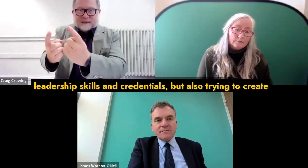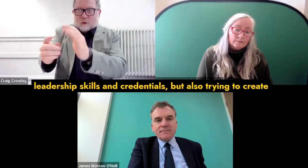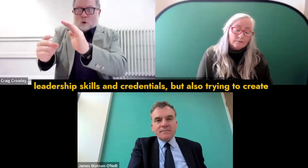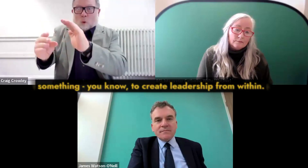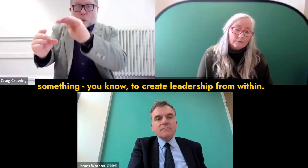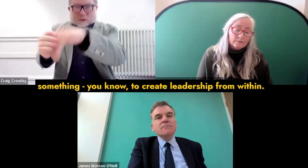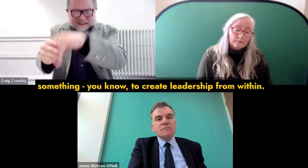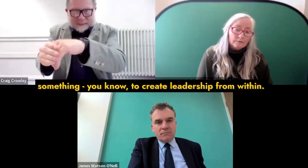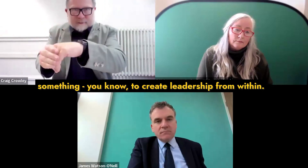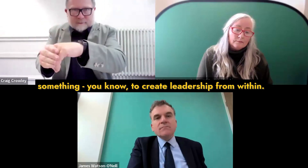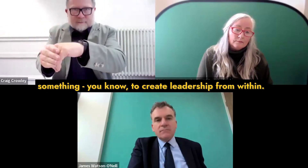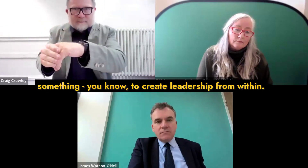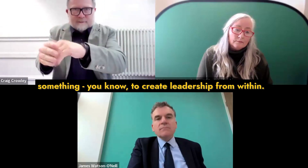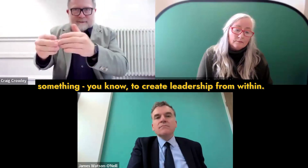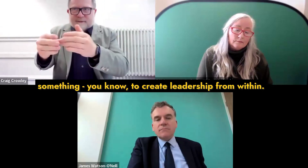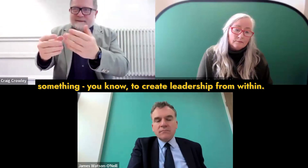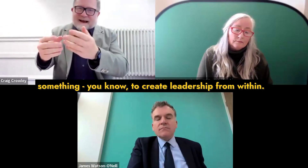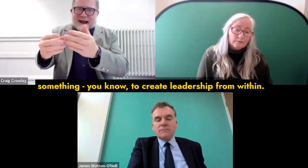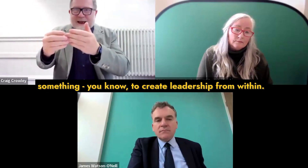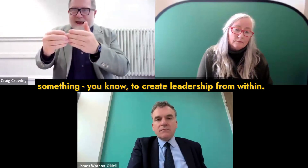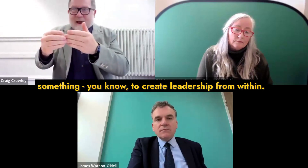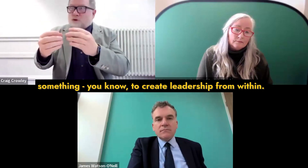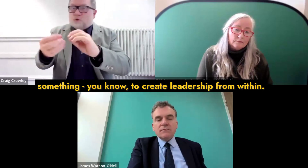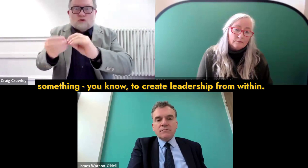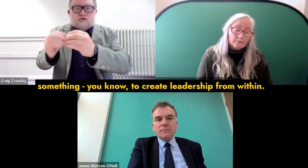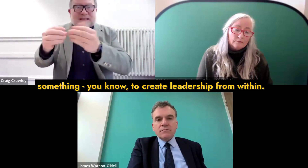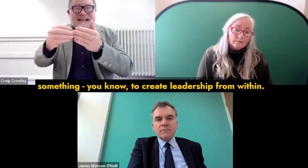trying to create something,